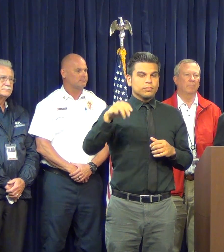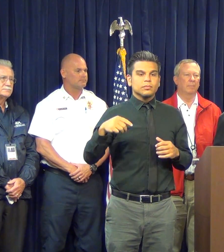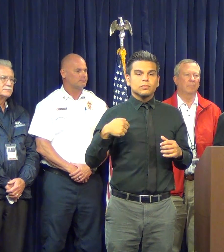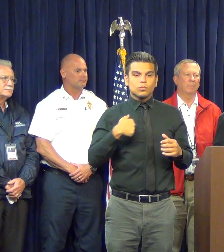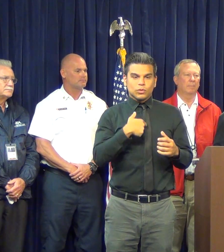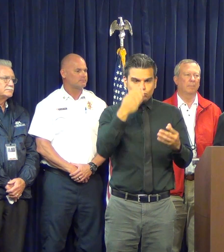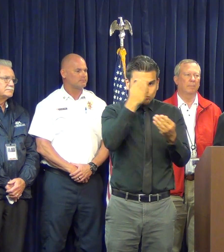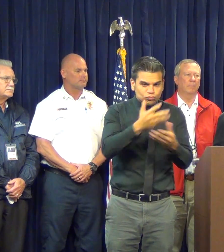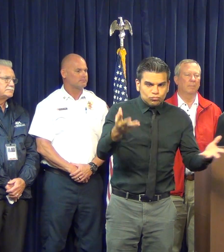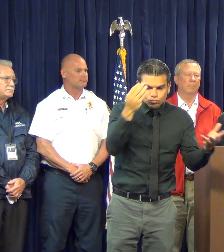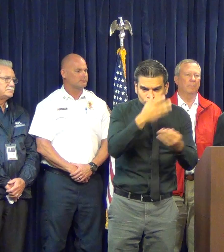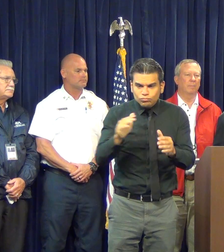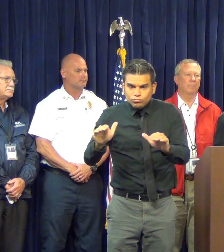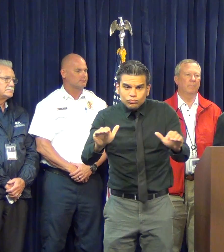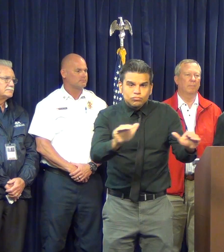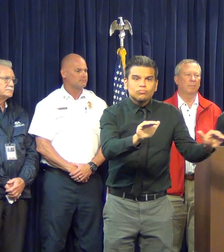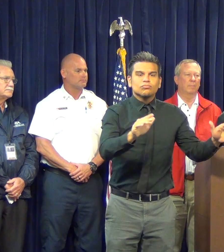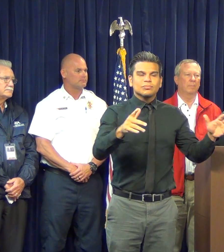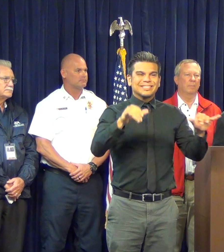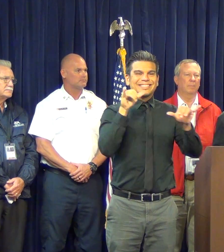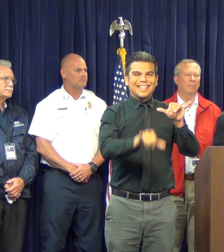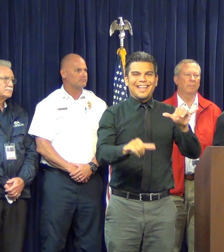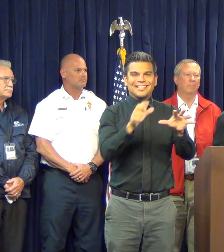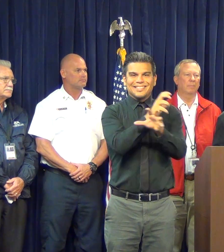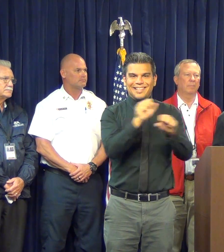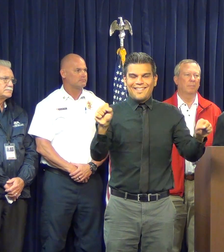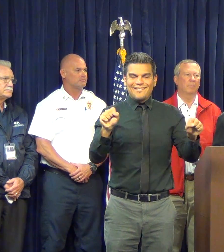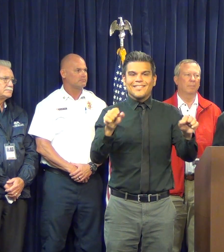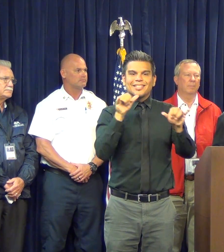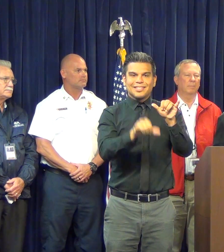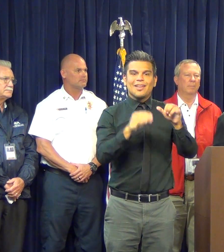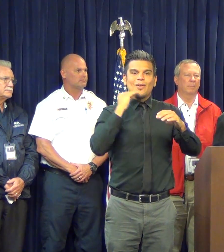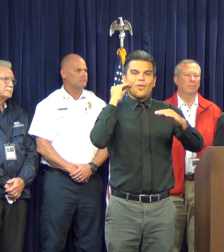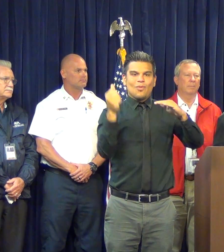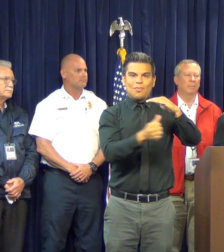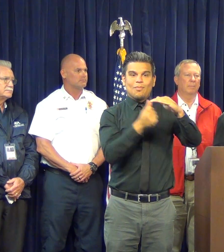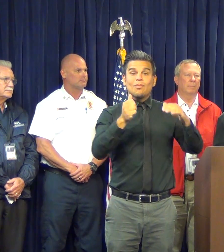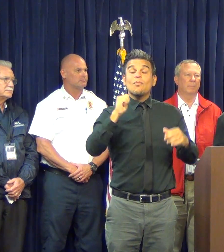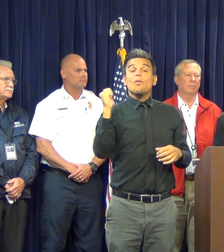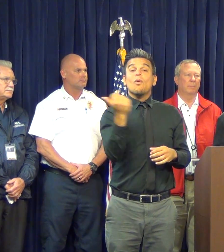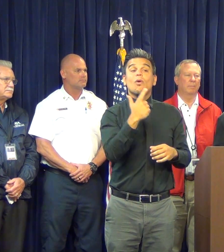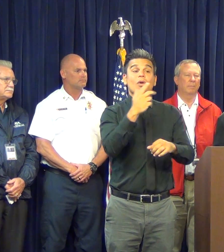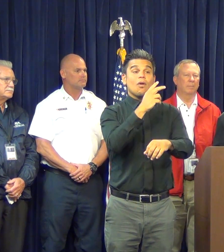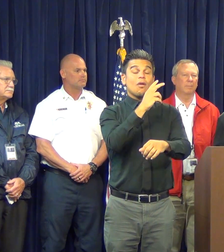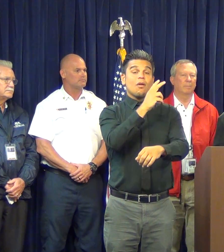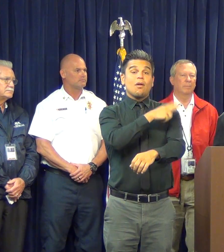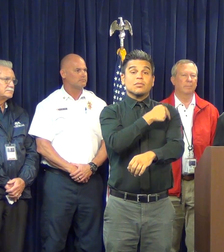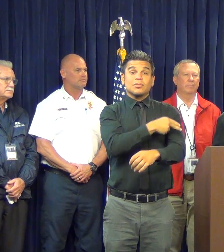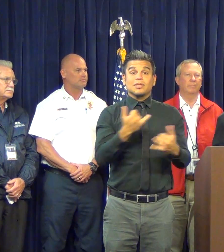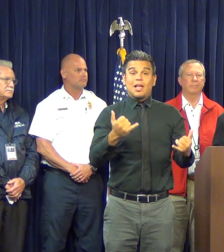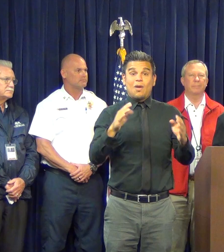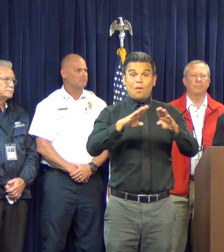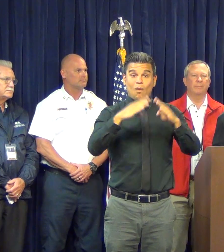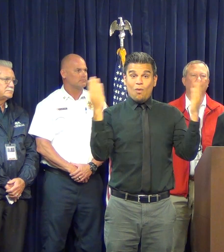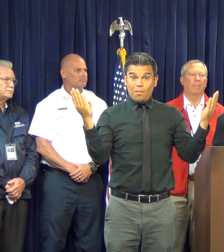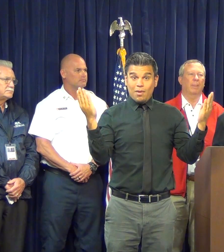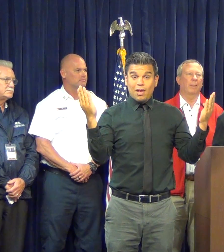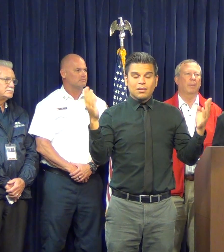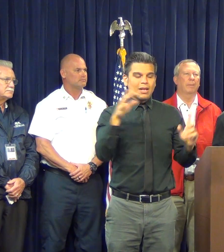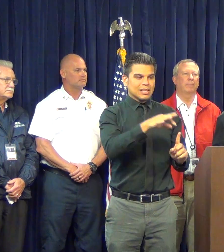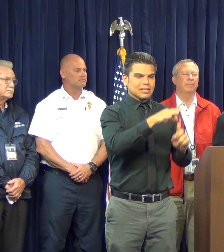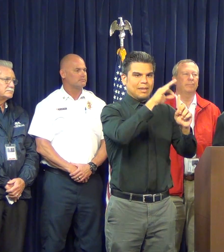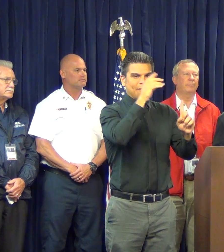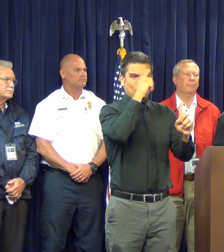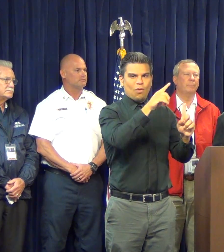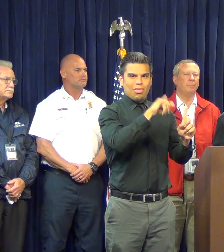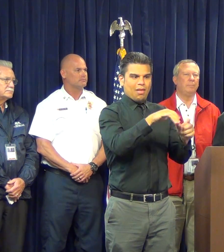safe. All hospital emergency rooms are open with the exceptions of those that are in evacuation zones. So if you